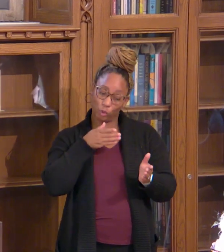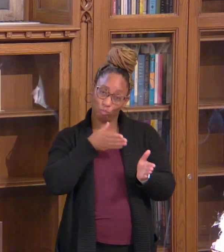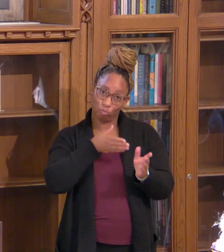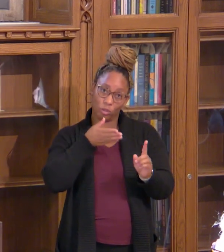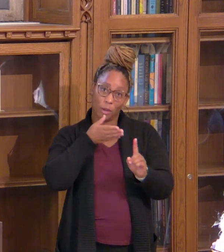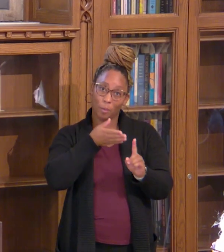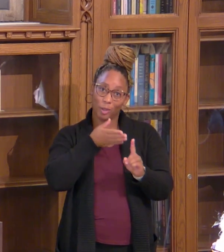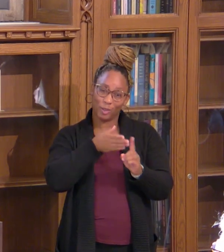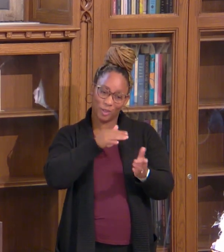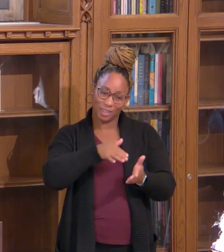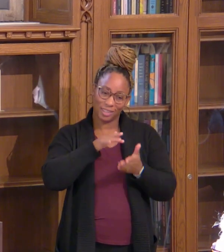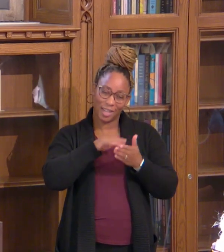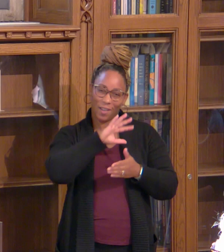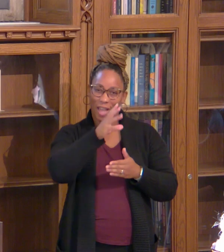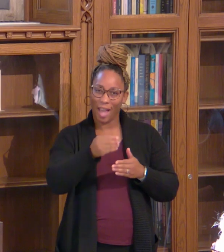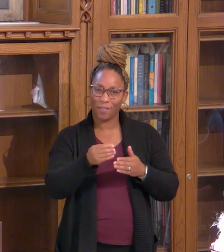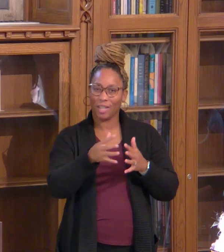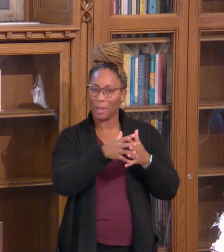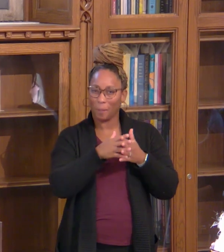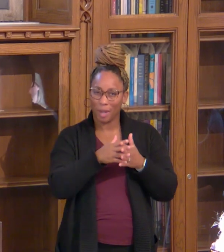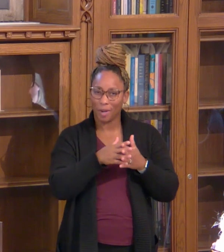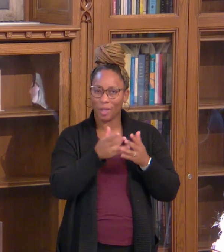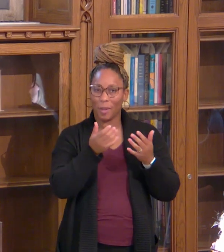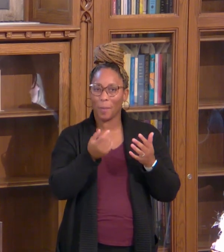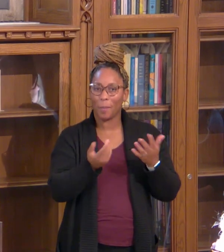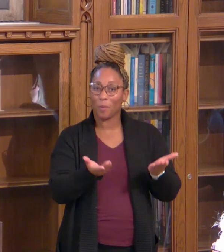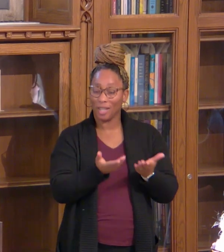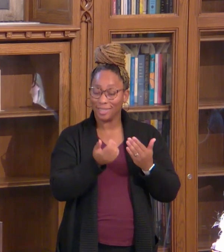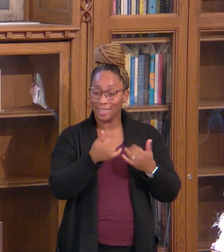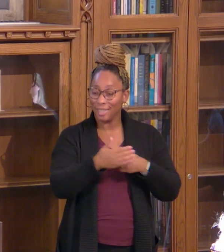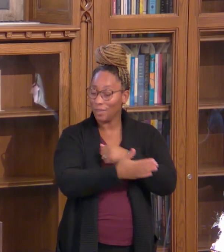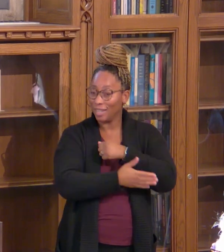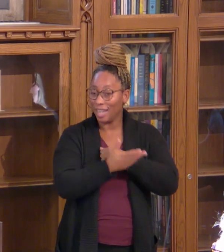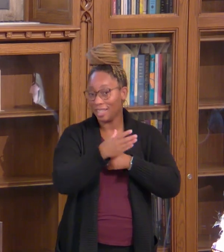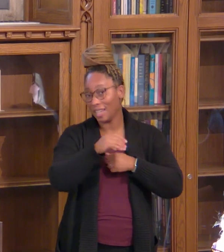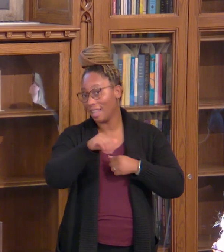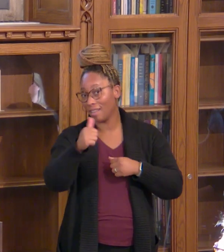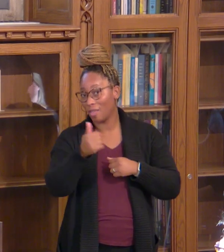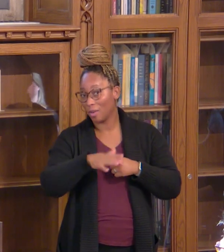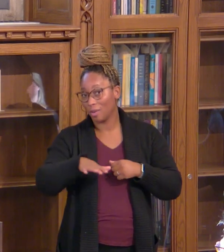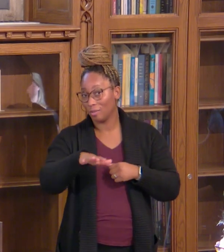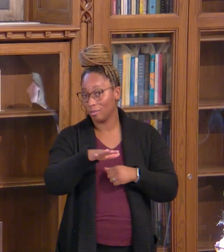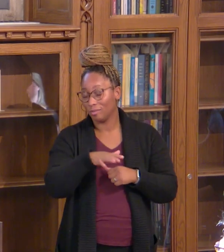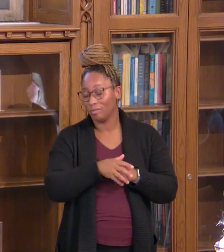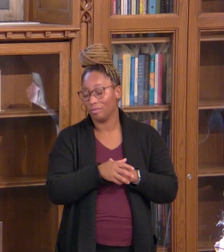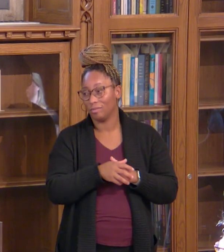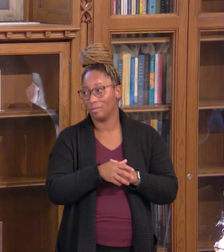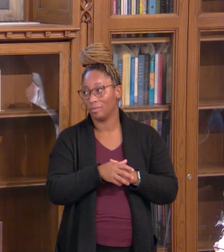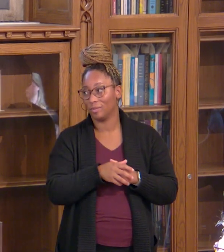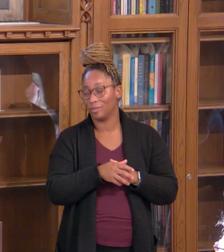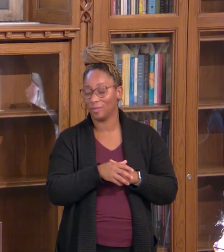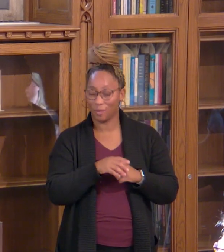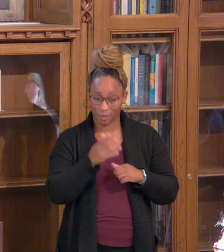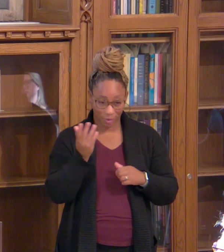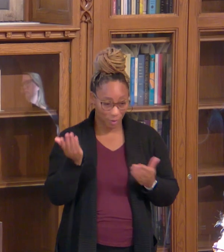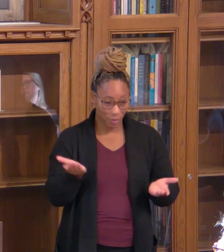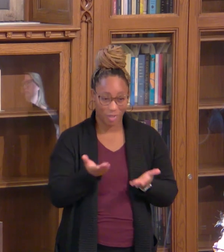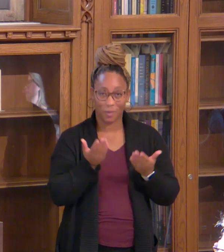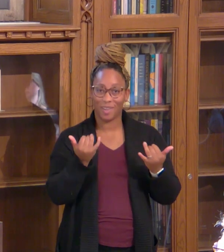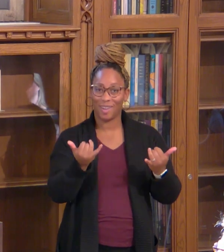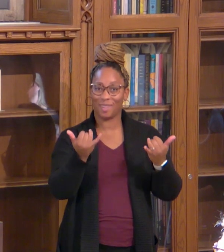African-American presence in this nation and we should say Beyond thus here we are